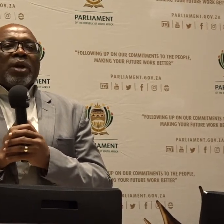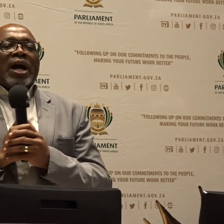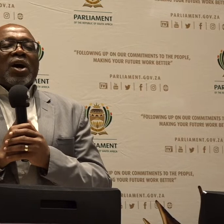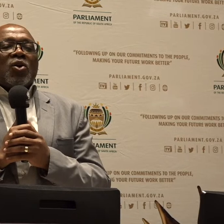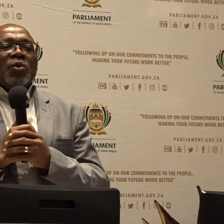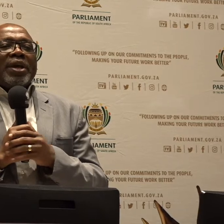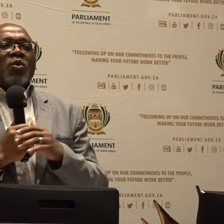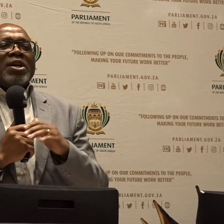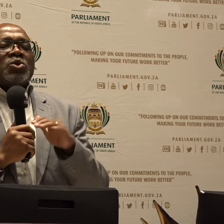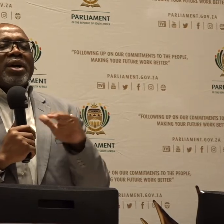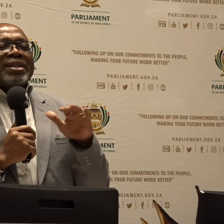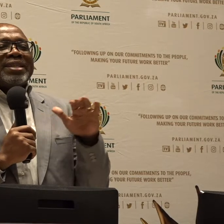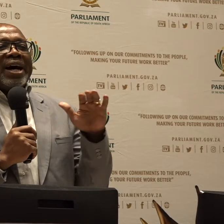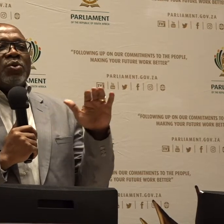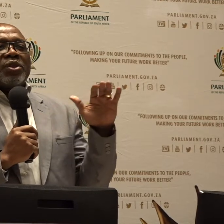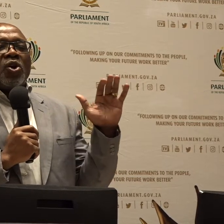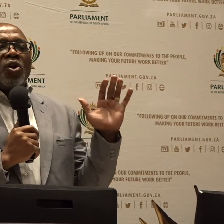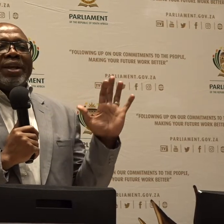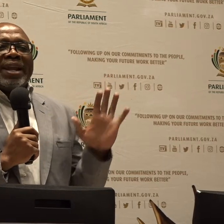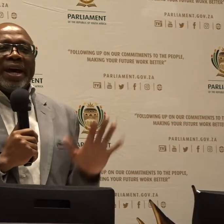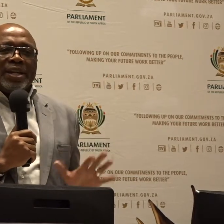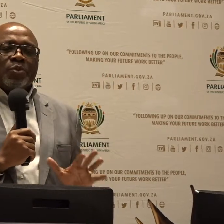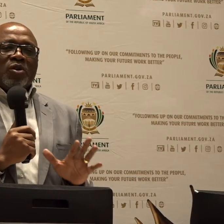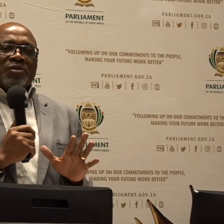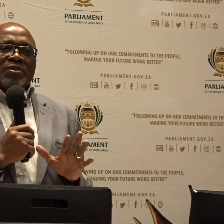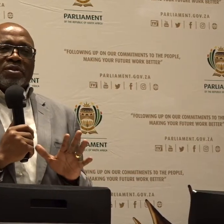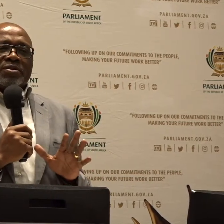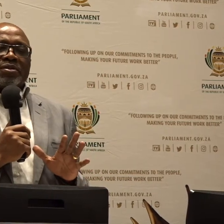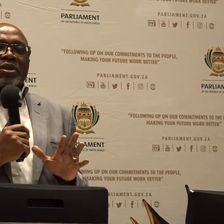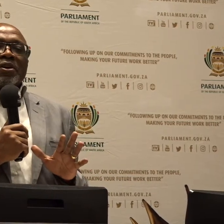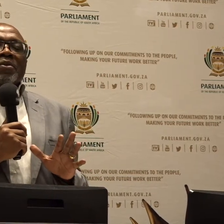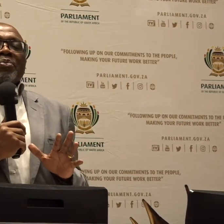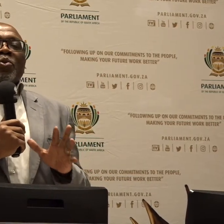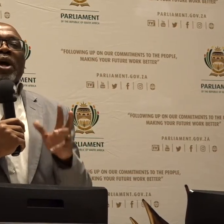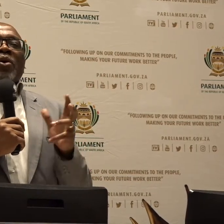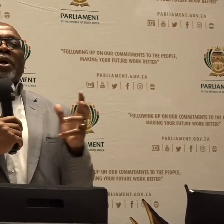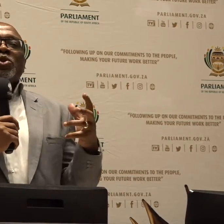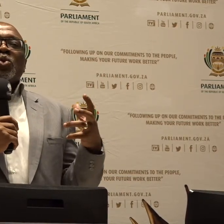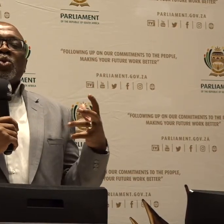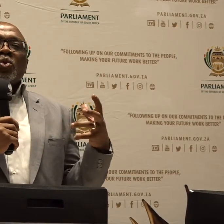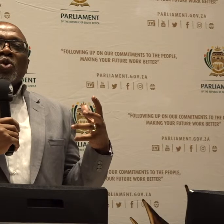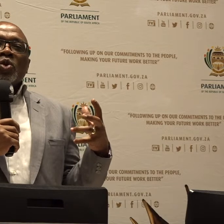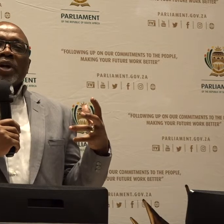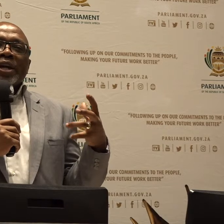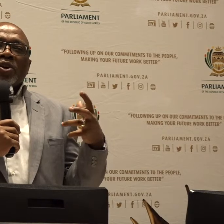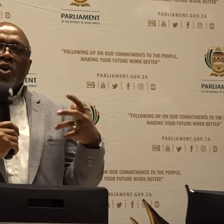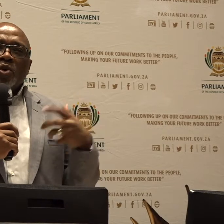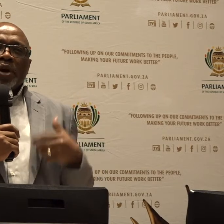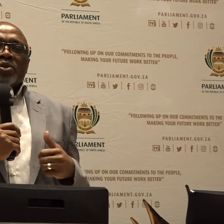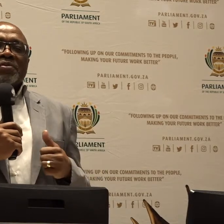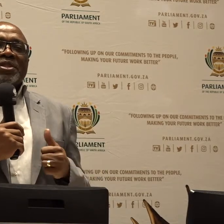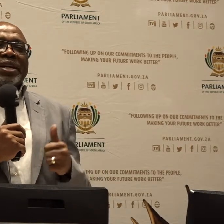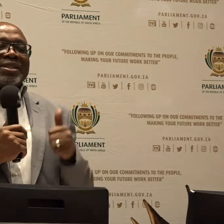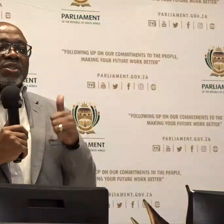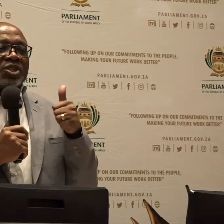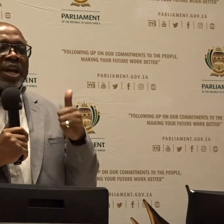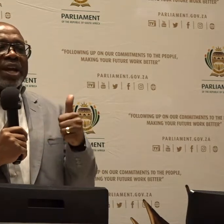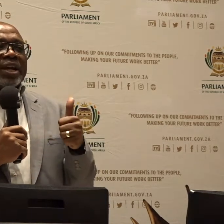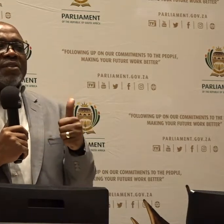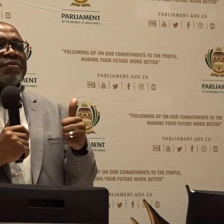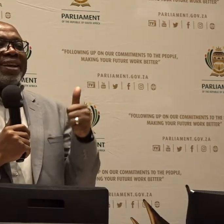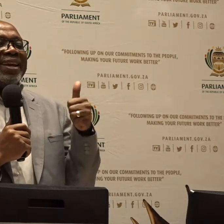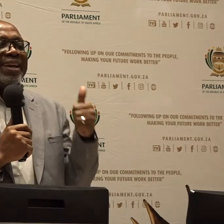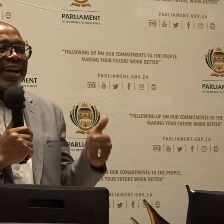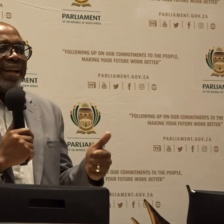we are going once we are done with all nine provinces we are going to look at all what you have said